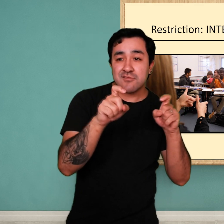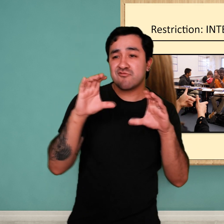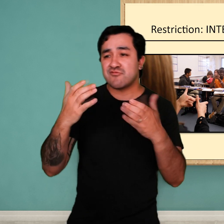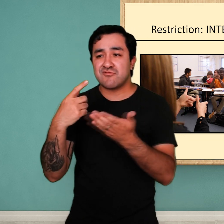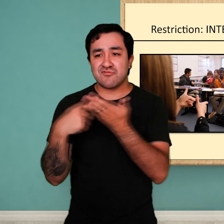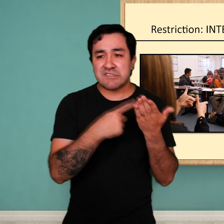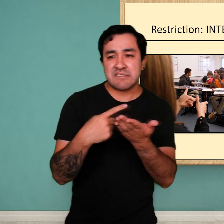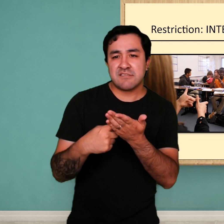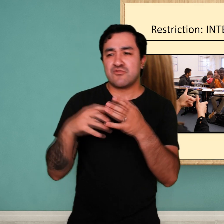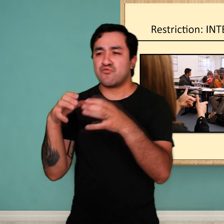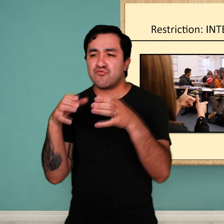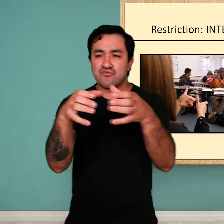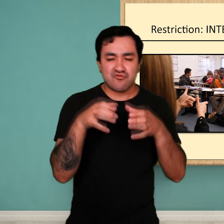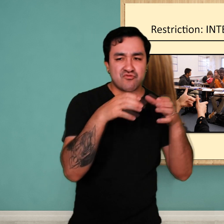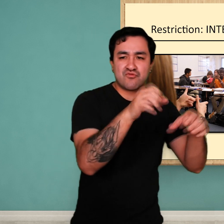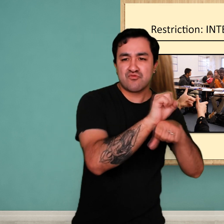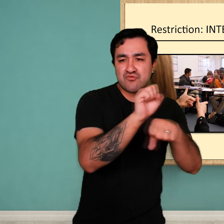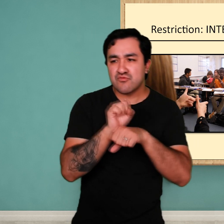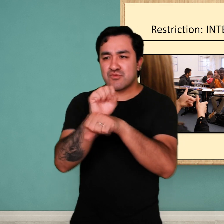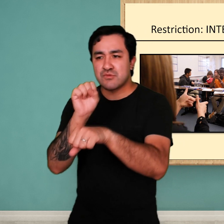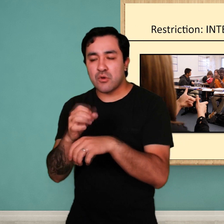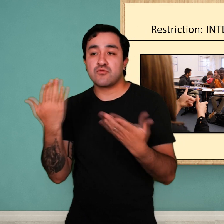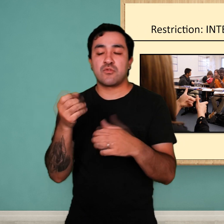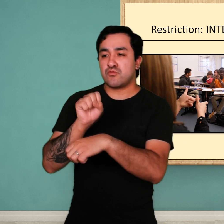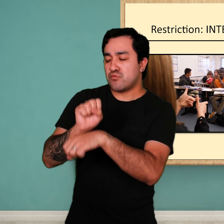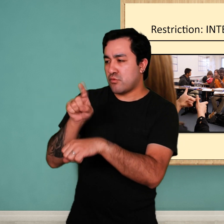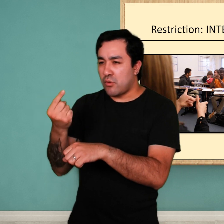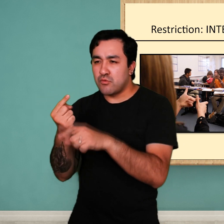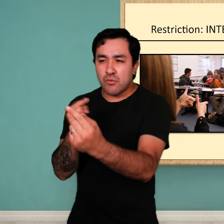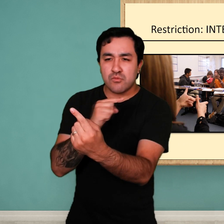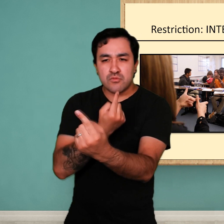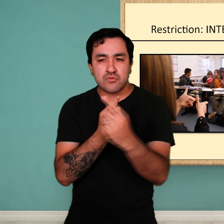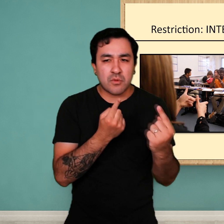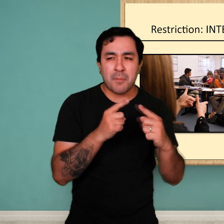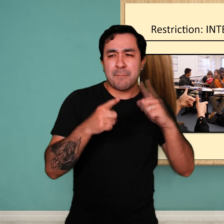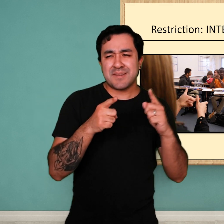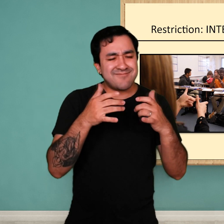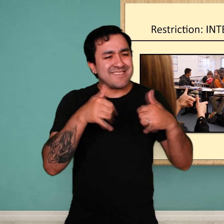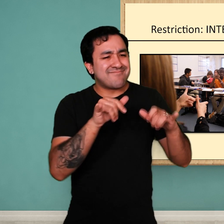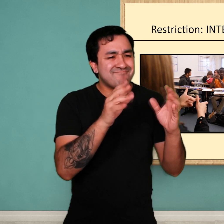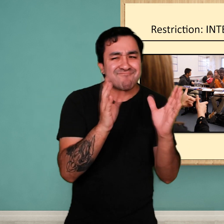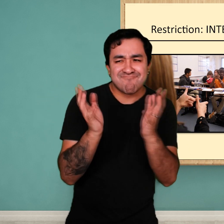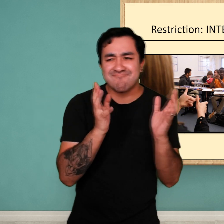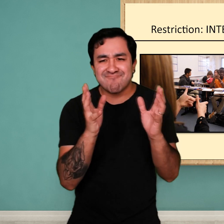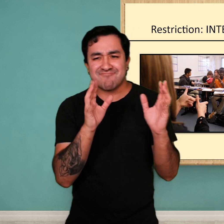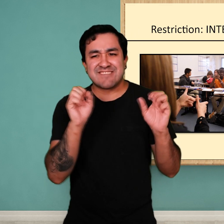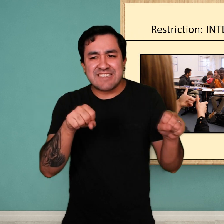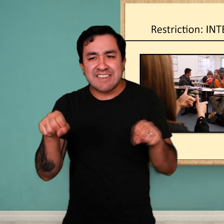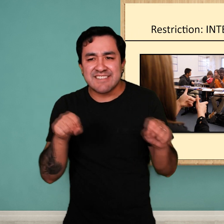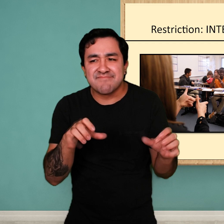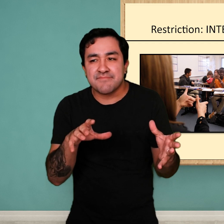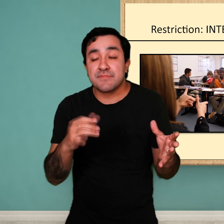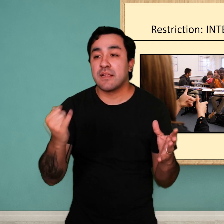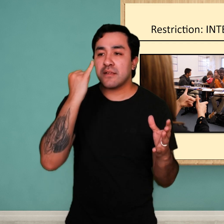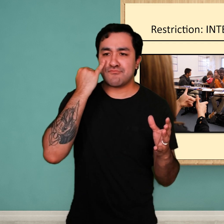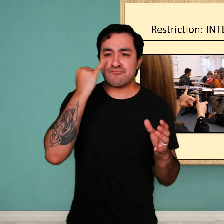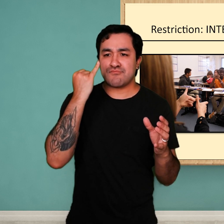Student involvement, class discussions, group work, and independent work where students also chat often happen. If multiple